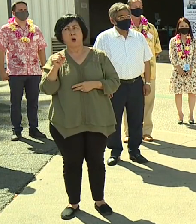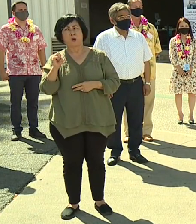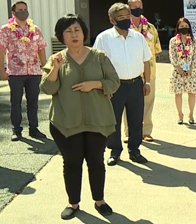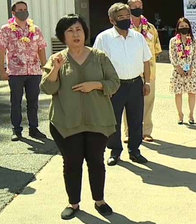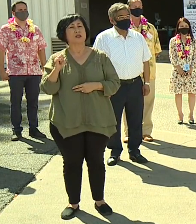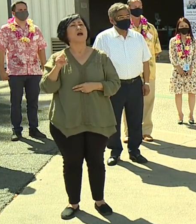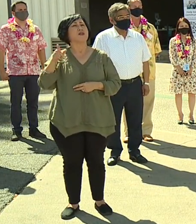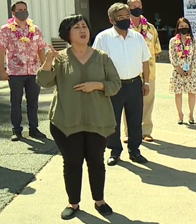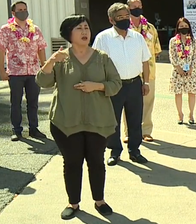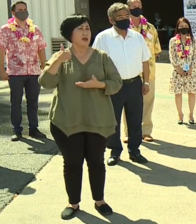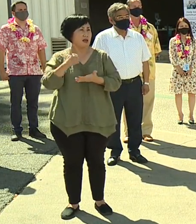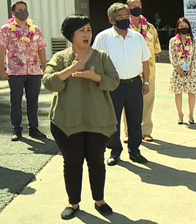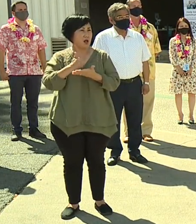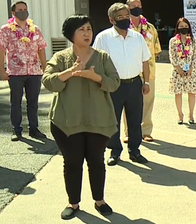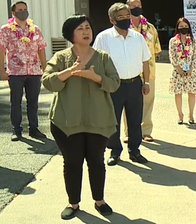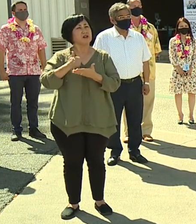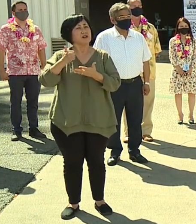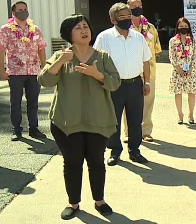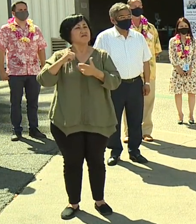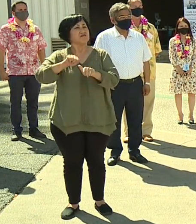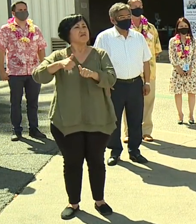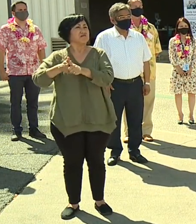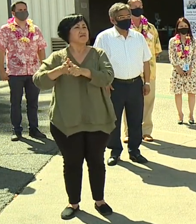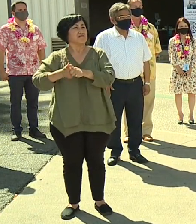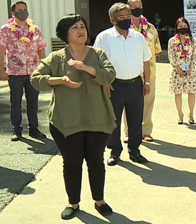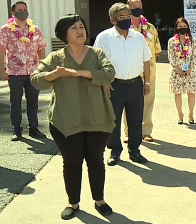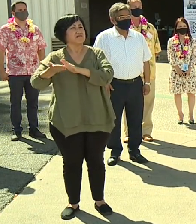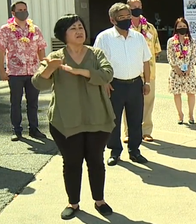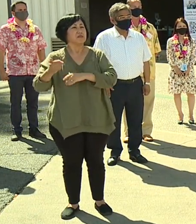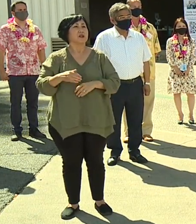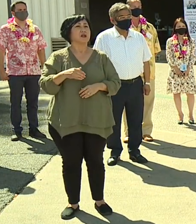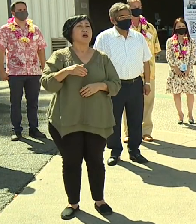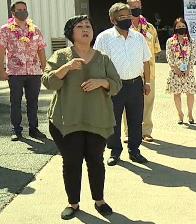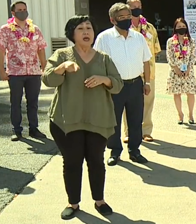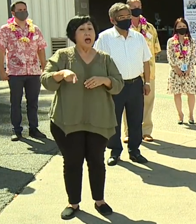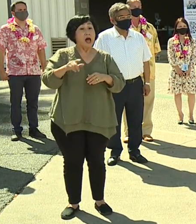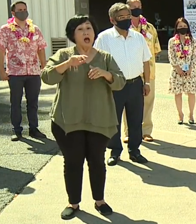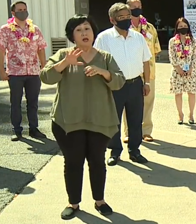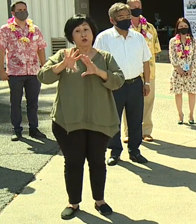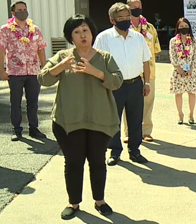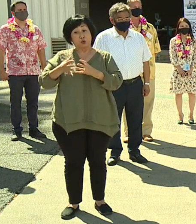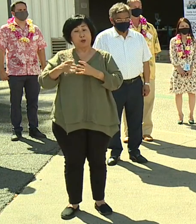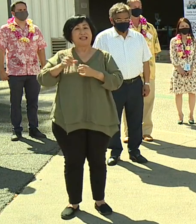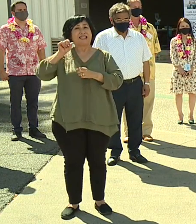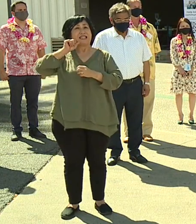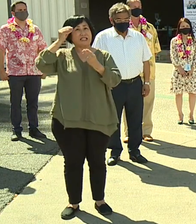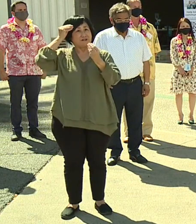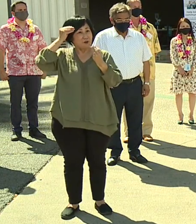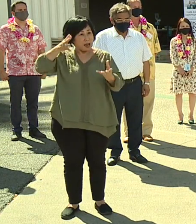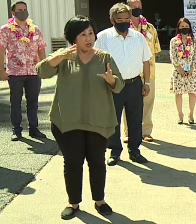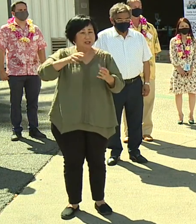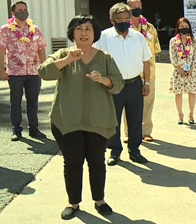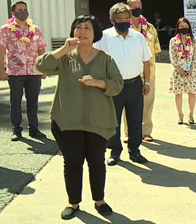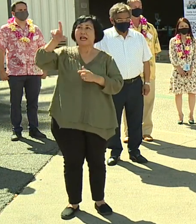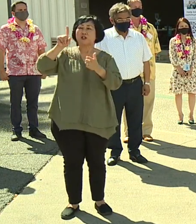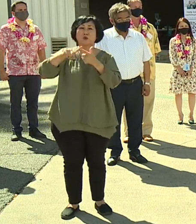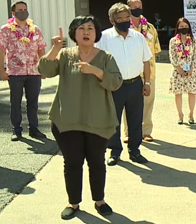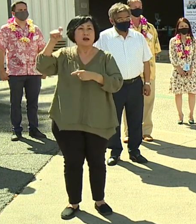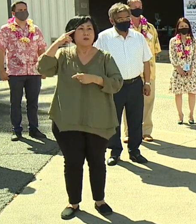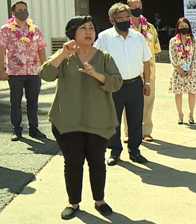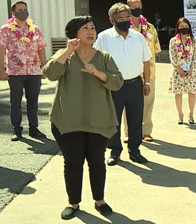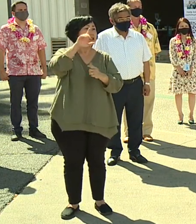end information to all the governmental agencies. It's a very